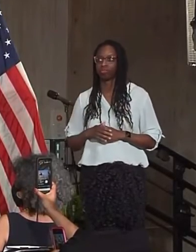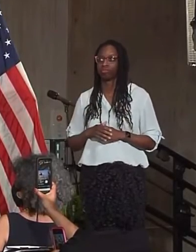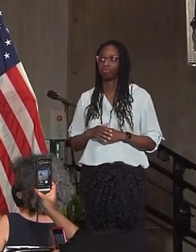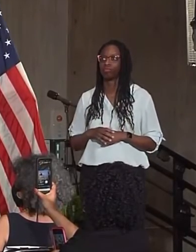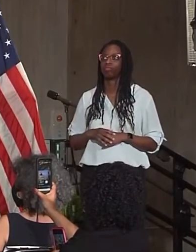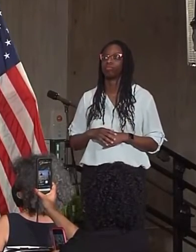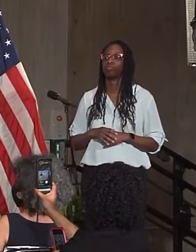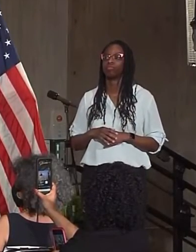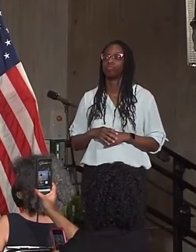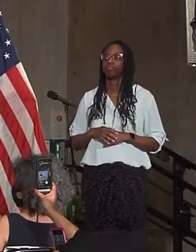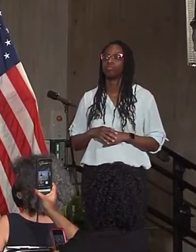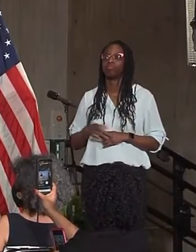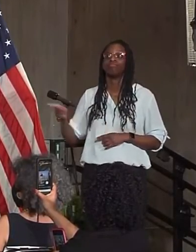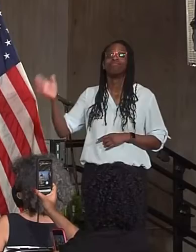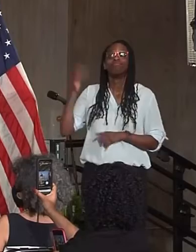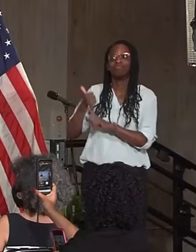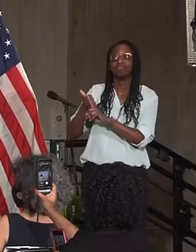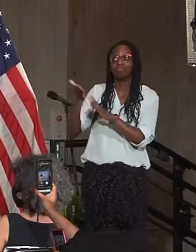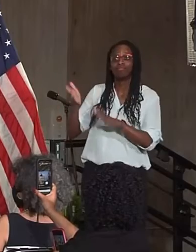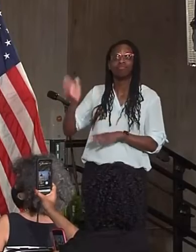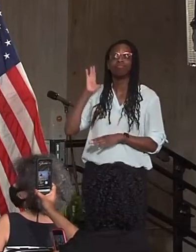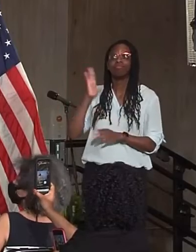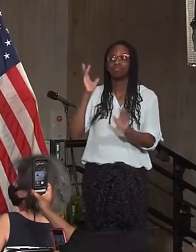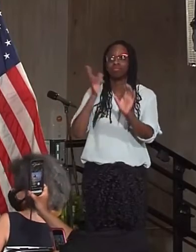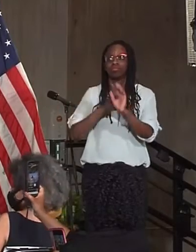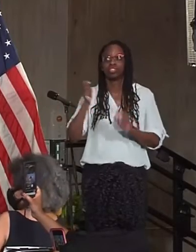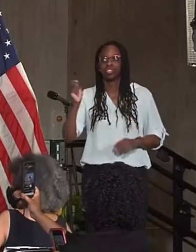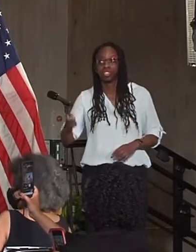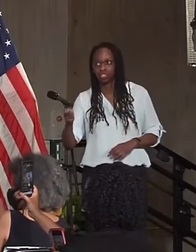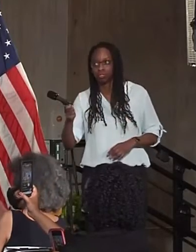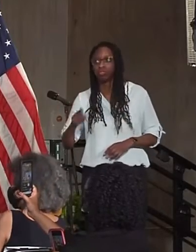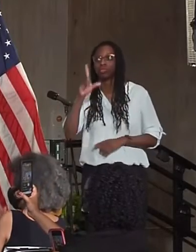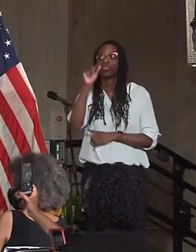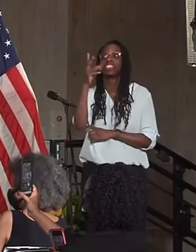now as the Chief Justice in December 2020.